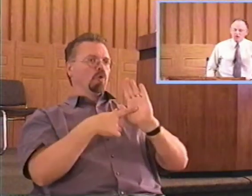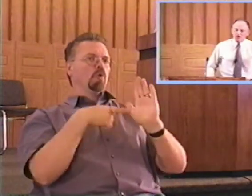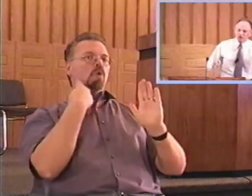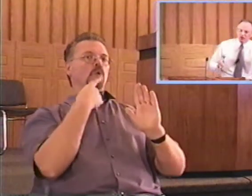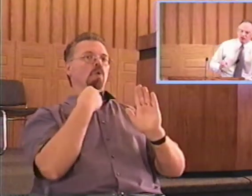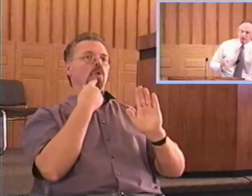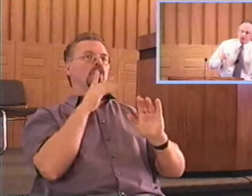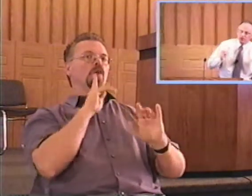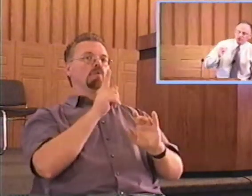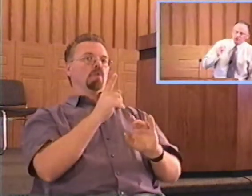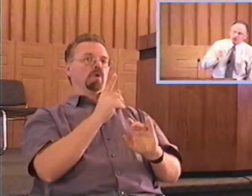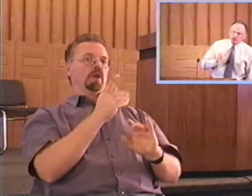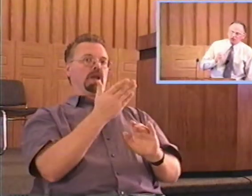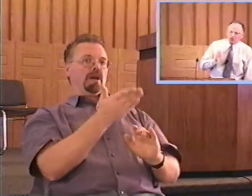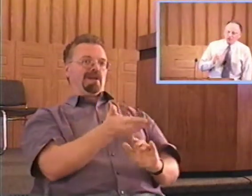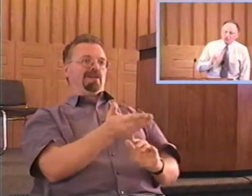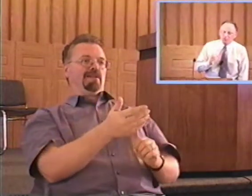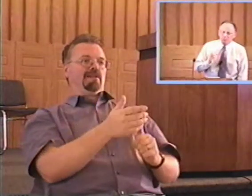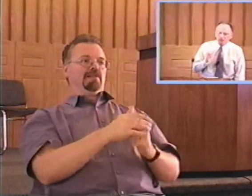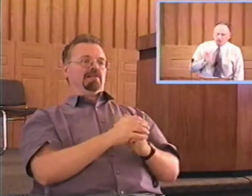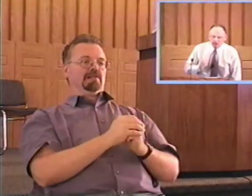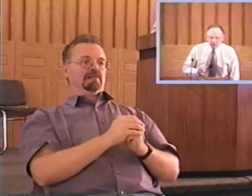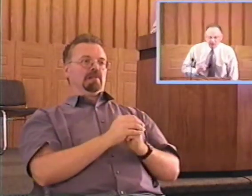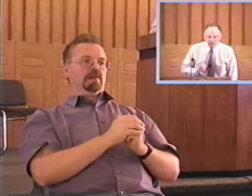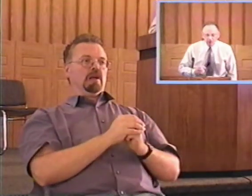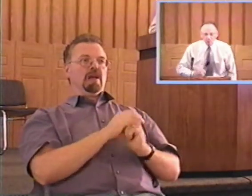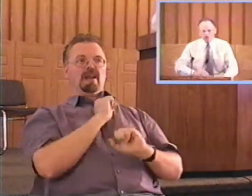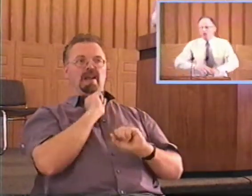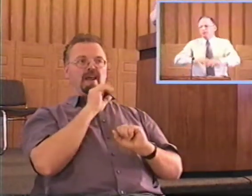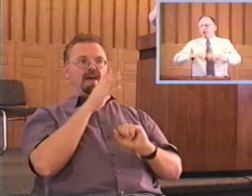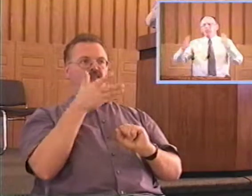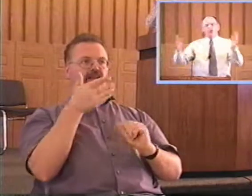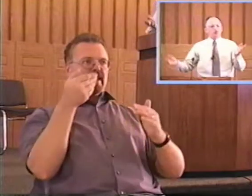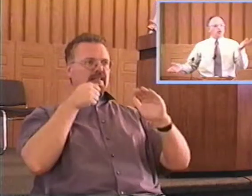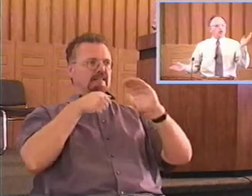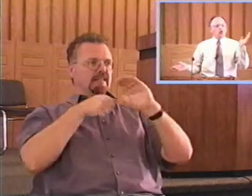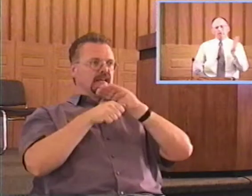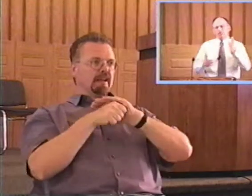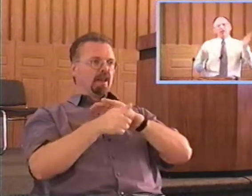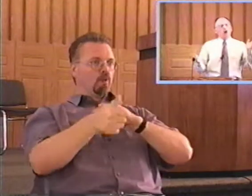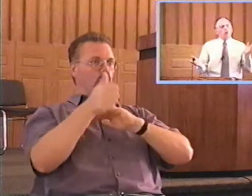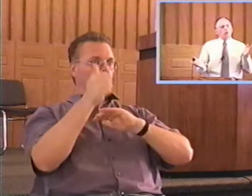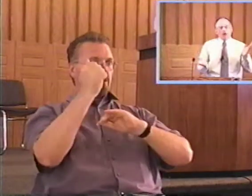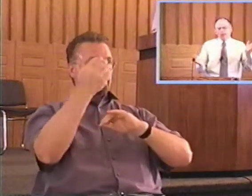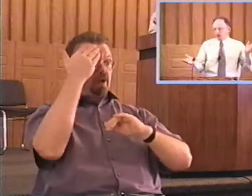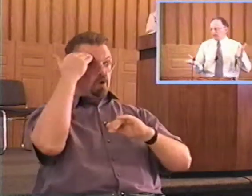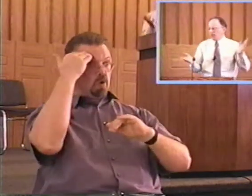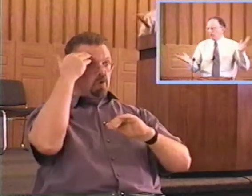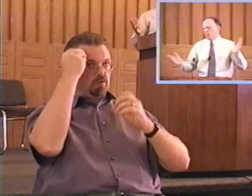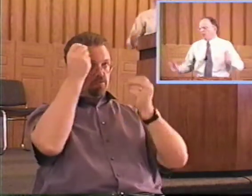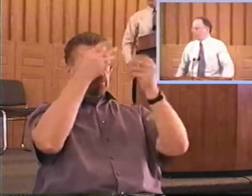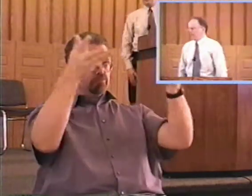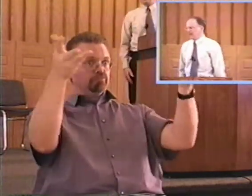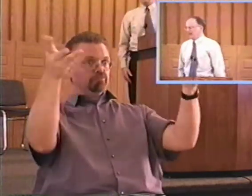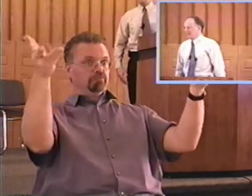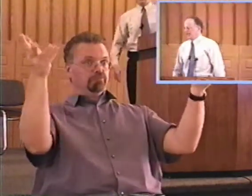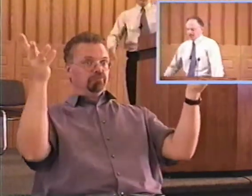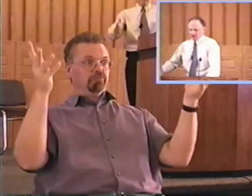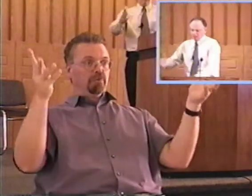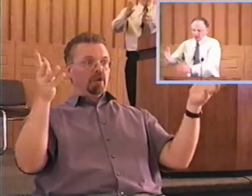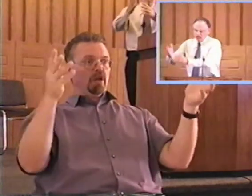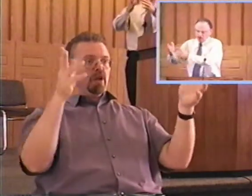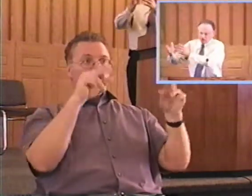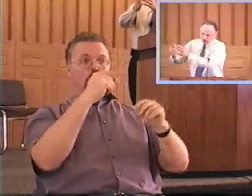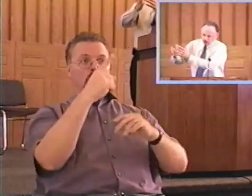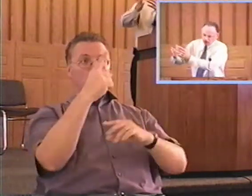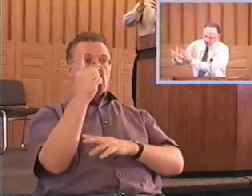are. There's nothing that has been hidden that will not be known. Nobody will ever get away with